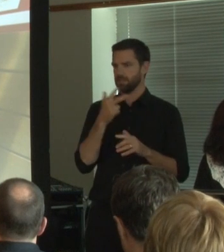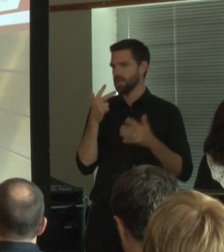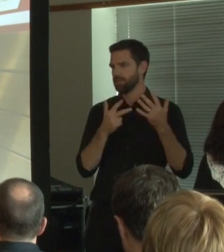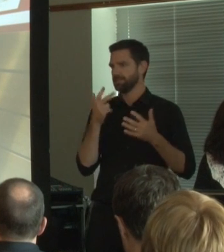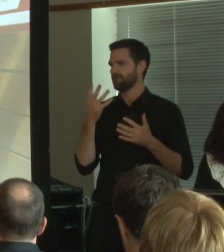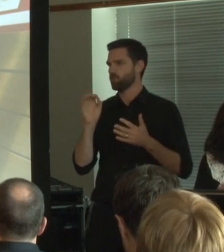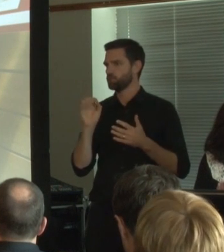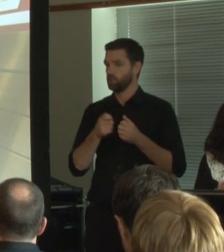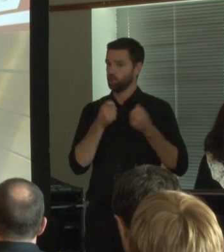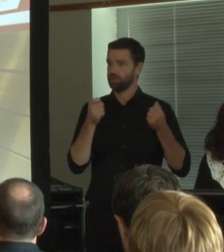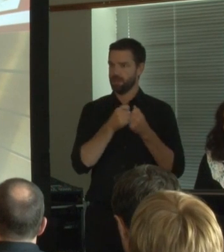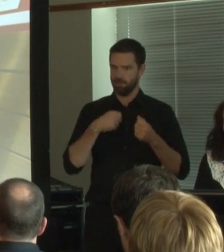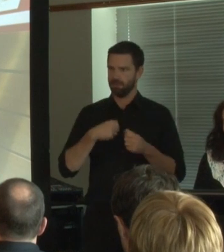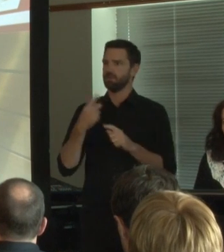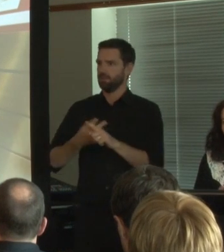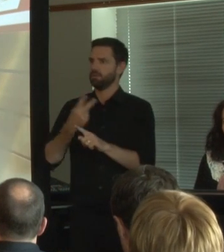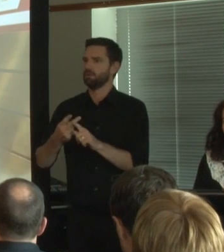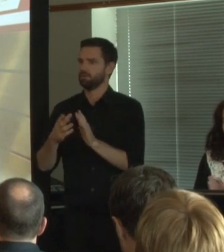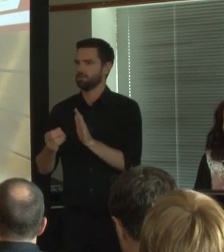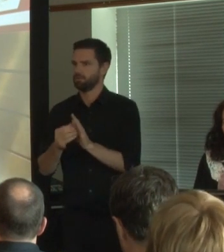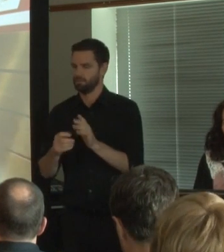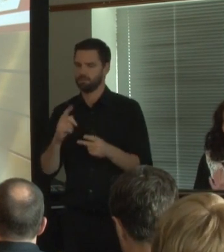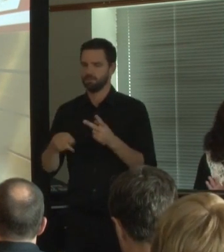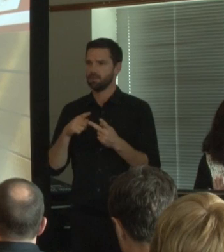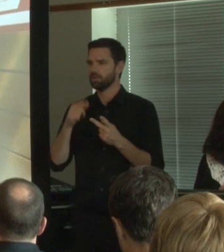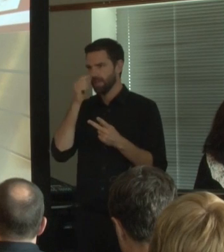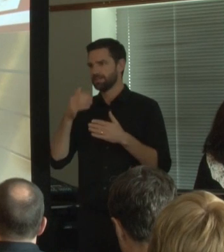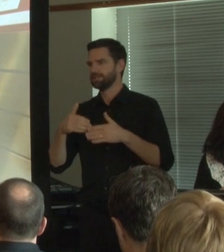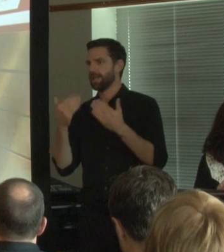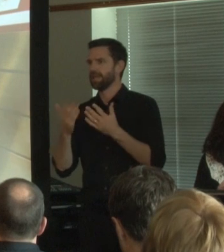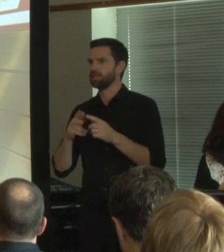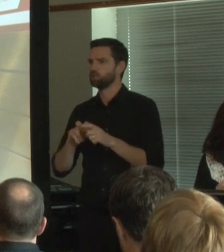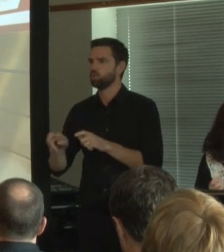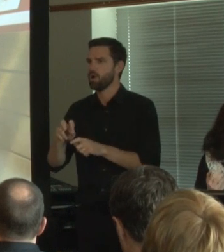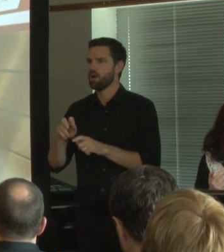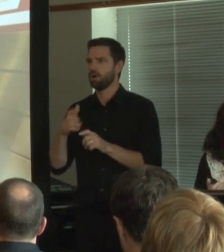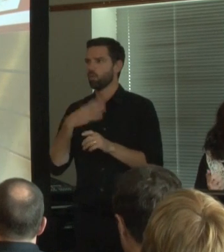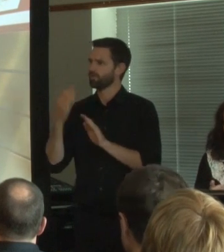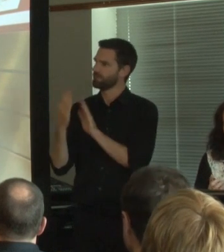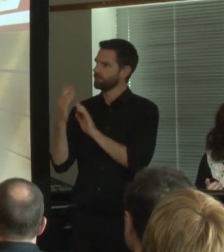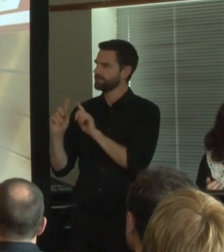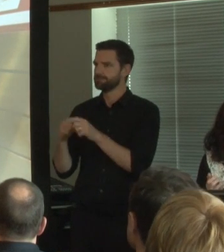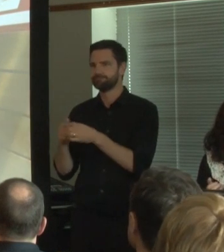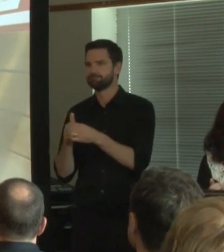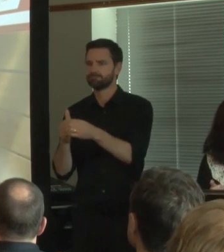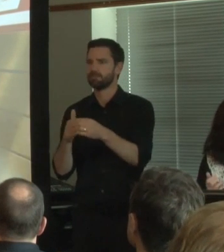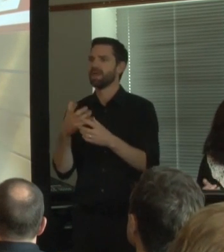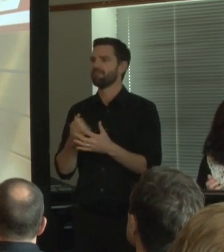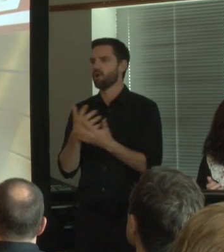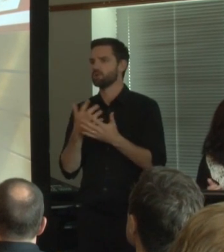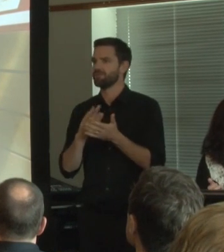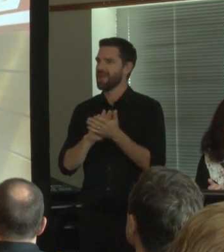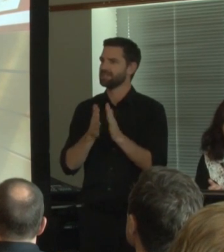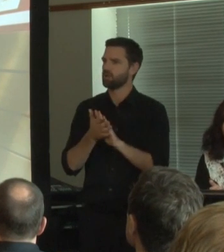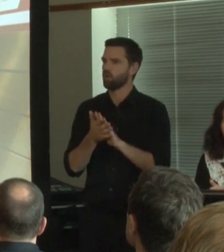1840s, 1850s. We do a daily guided tour. If you want face-to-face interaction, you can have that. We have a lot of textile hands-on interactive, which